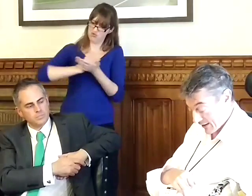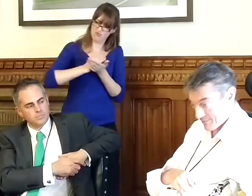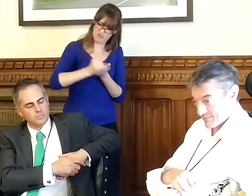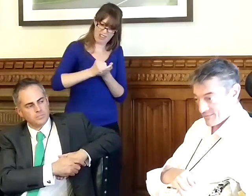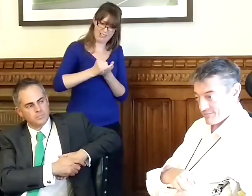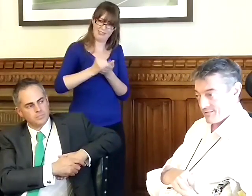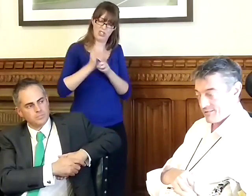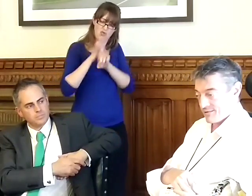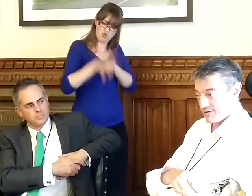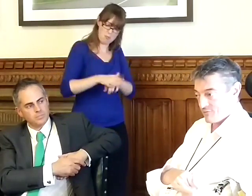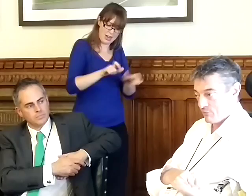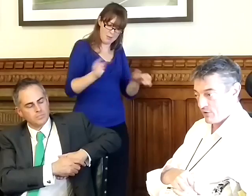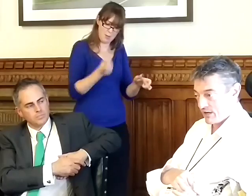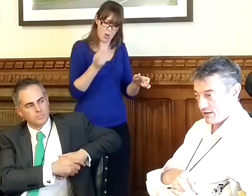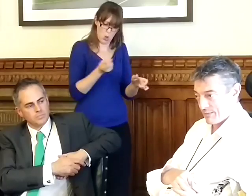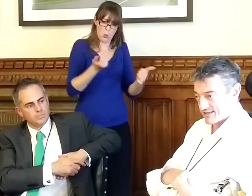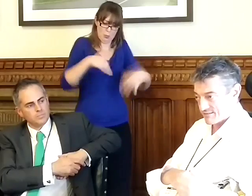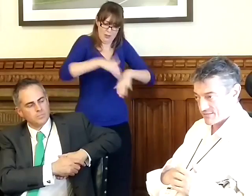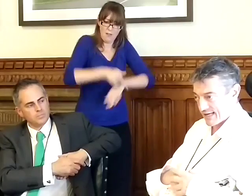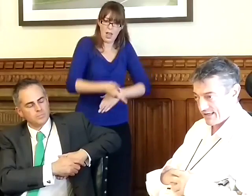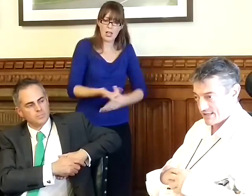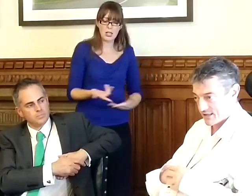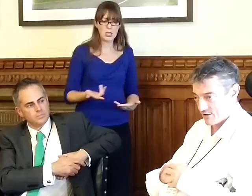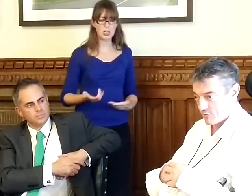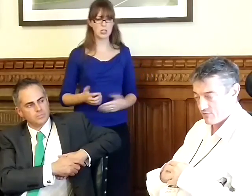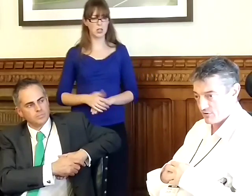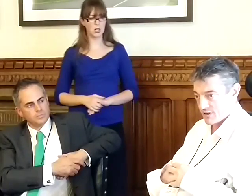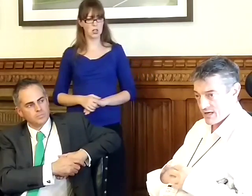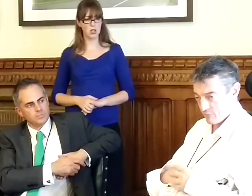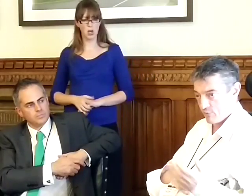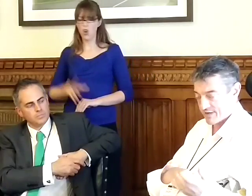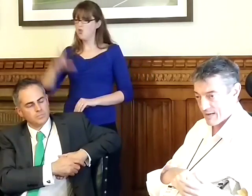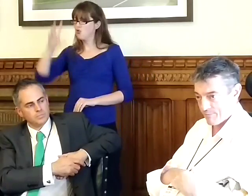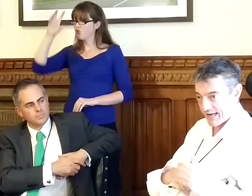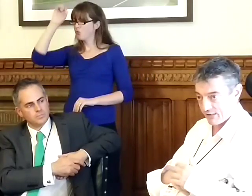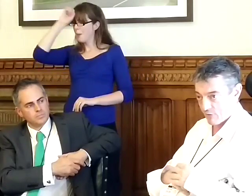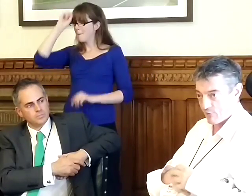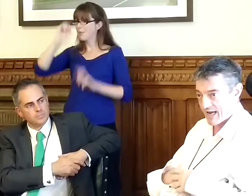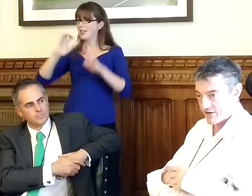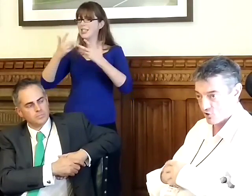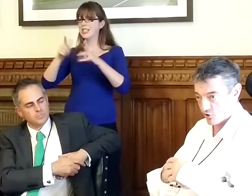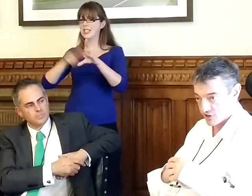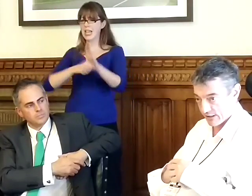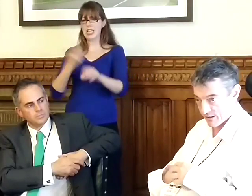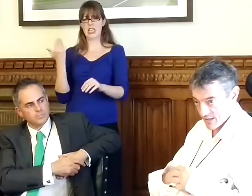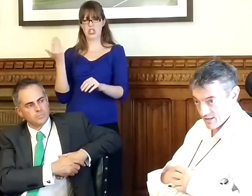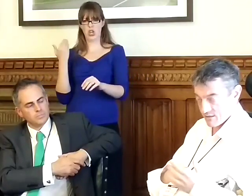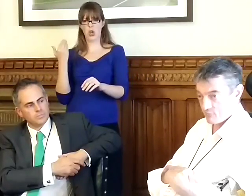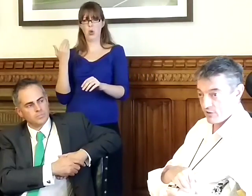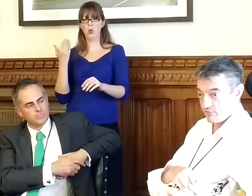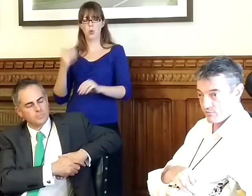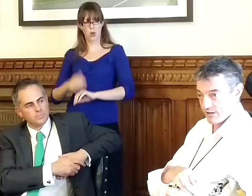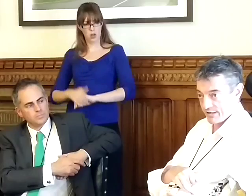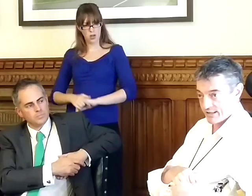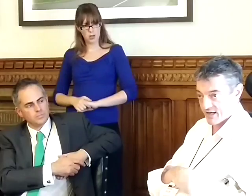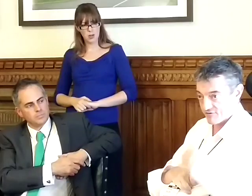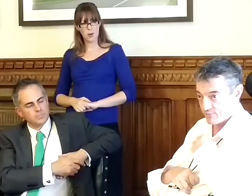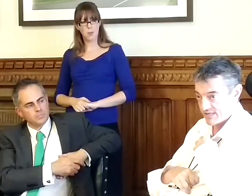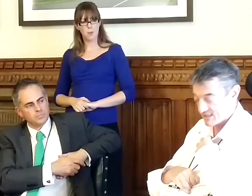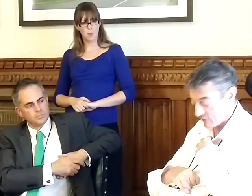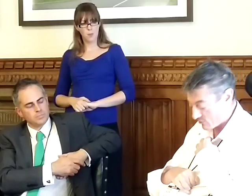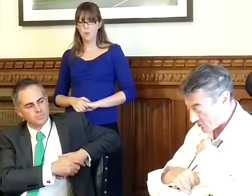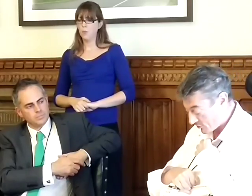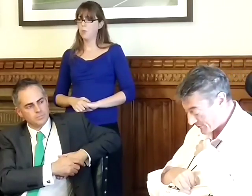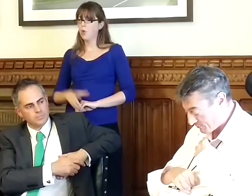I remember when we, about 10 years ago, when we were campaigning, when we had charging, we in